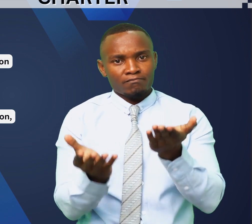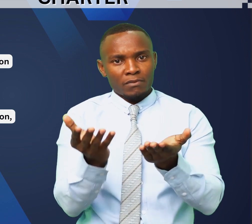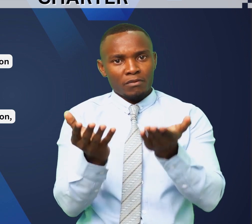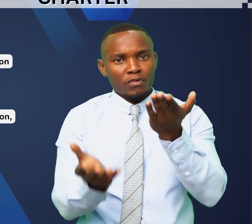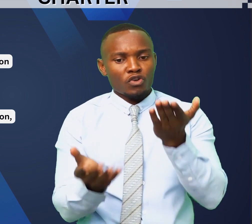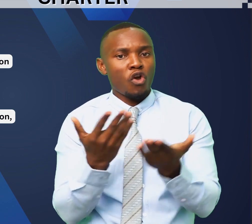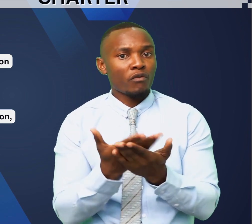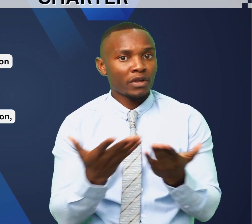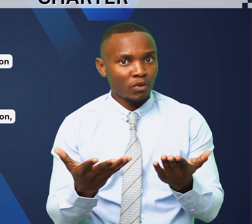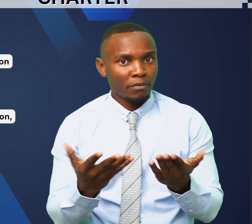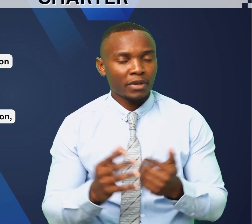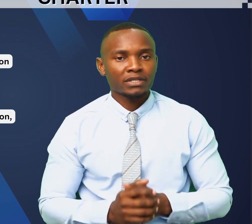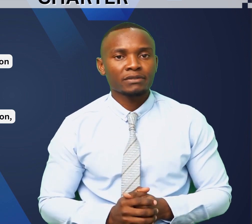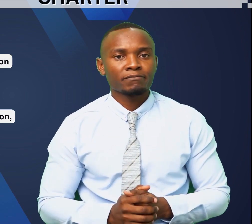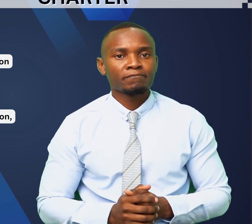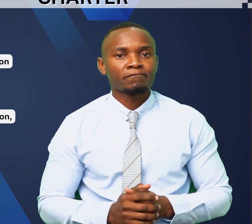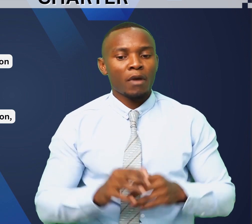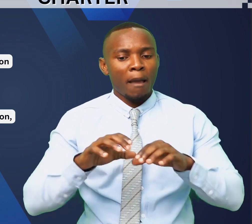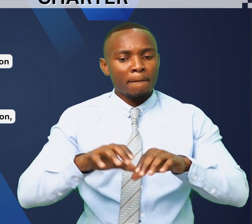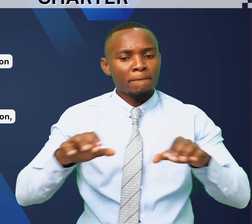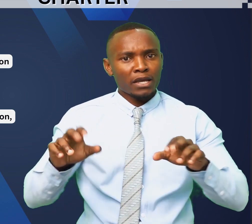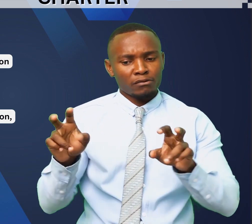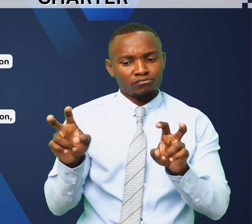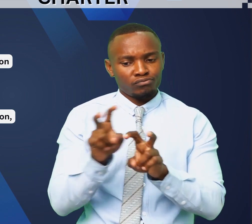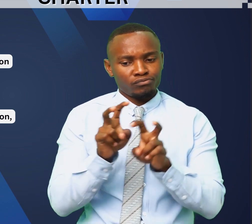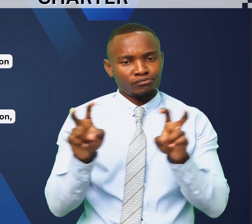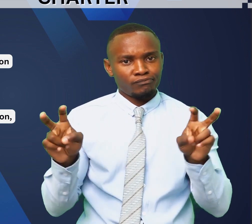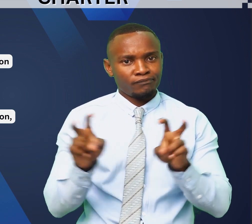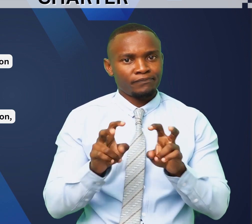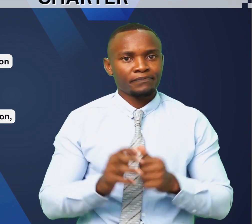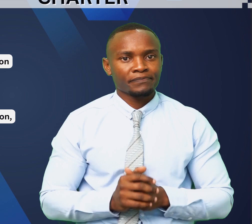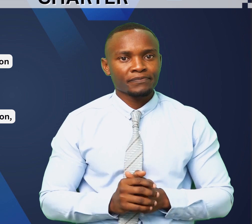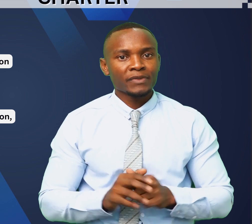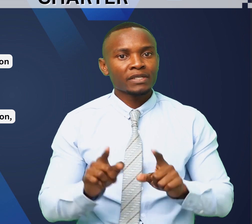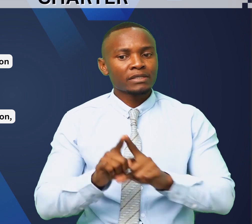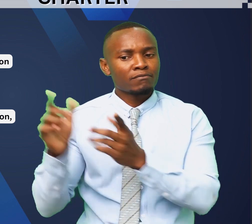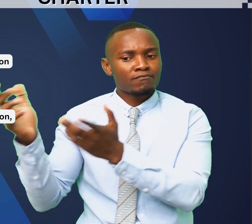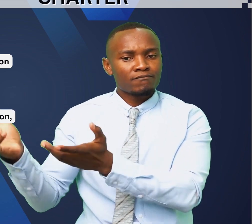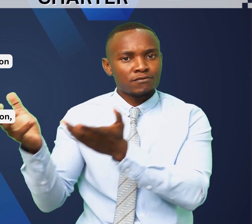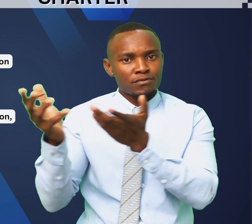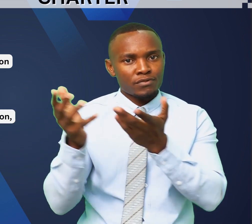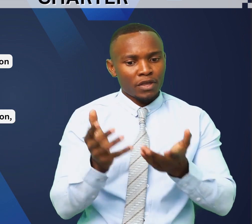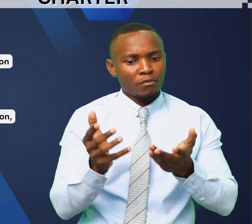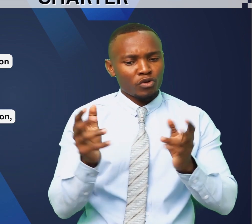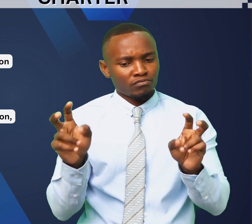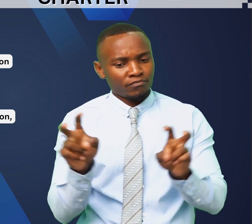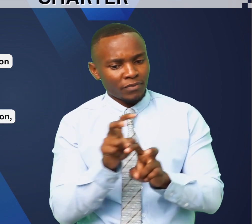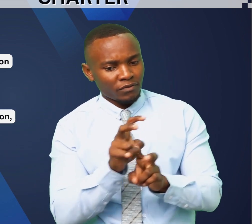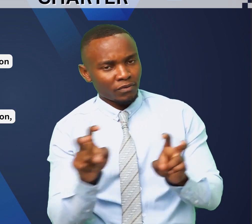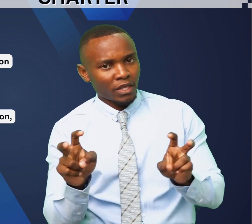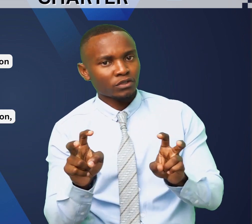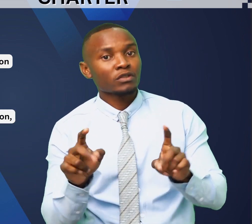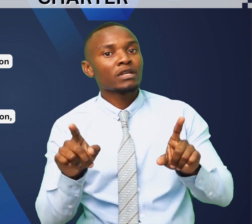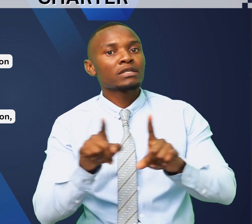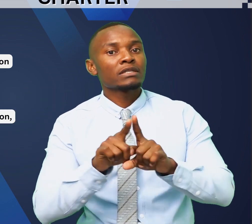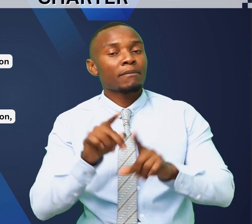calibration of equipment, market surveillance, import inspection, education